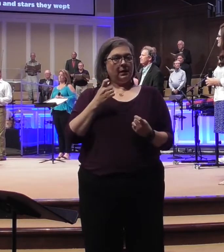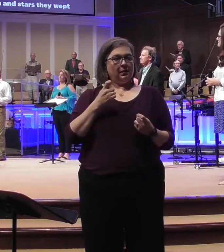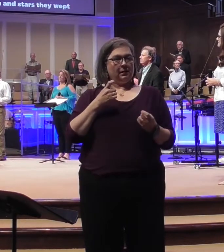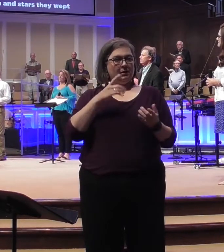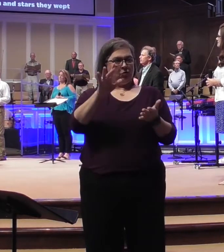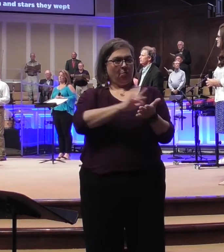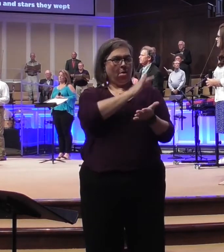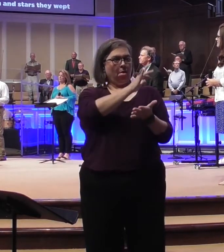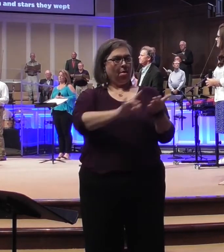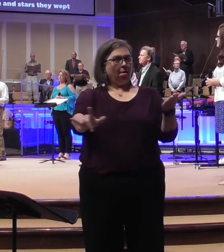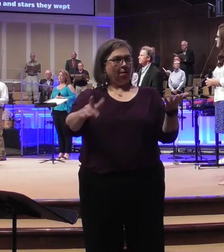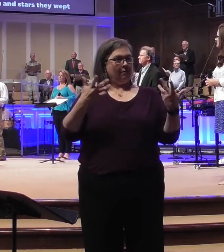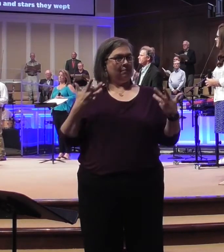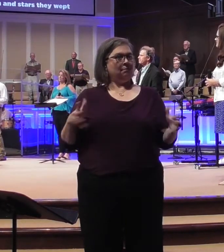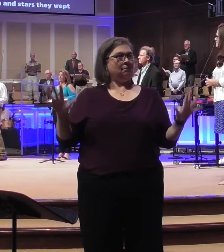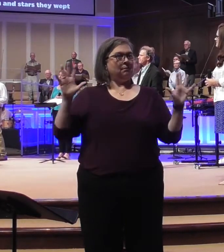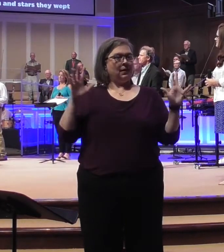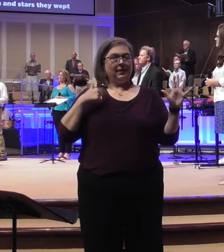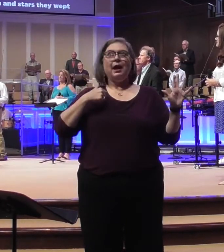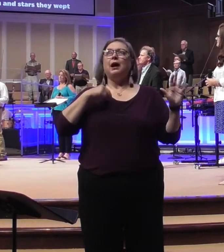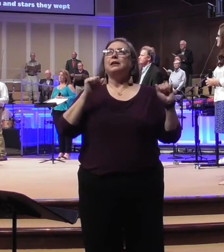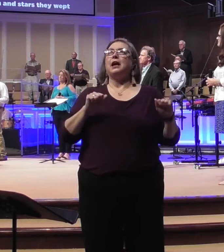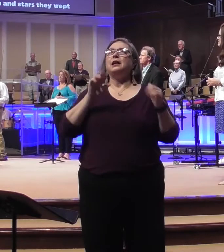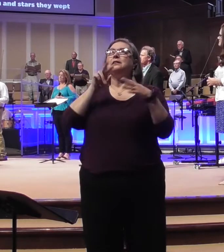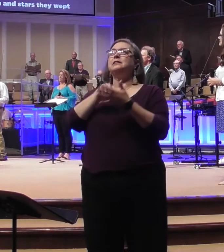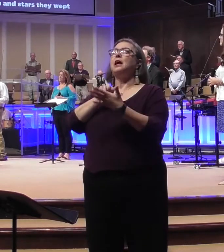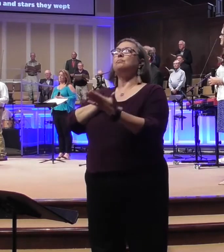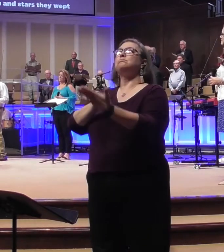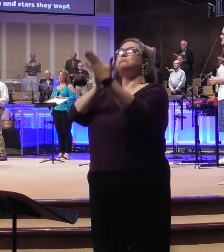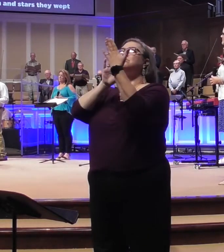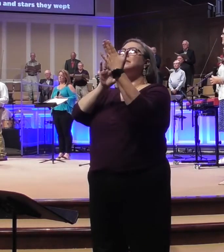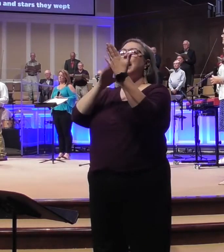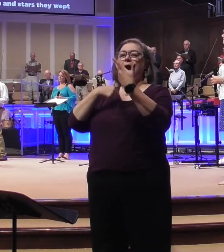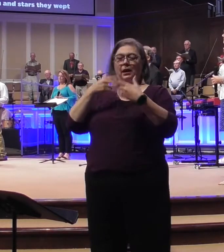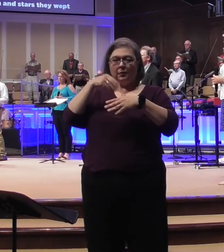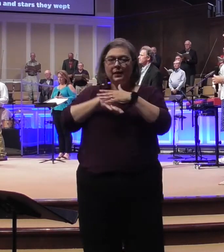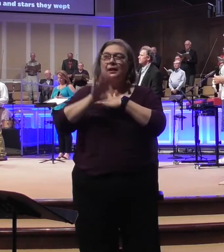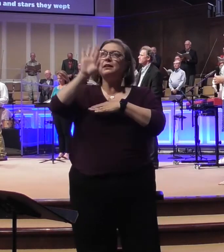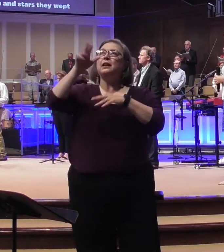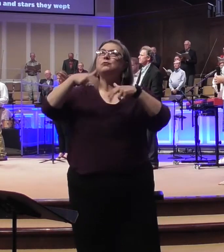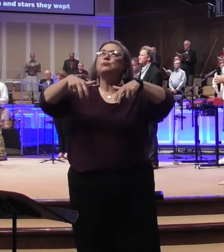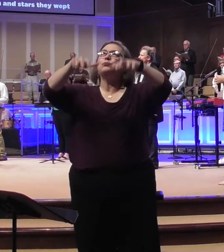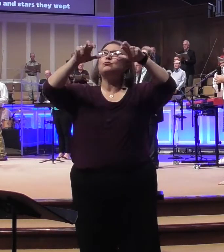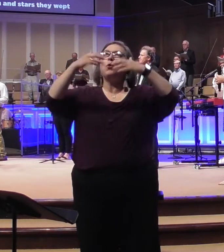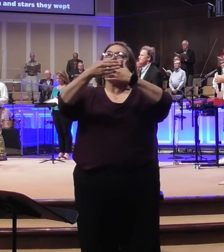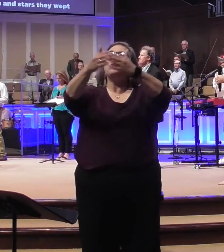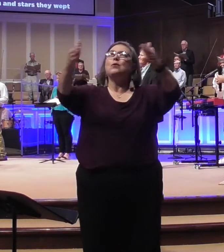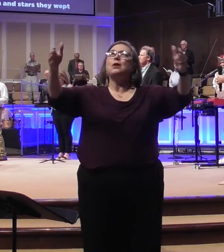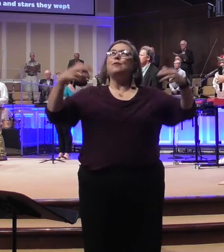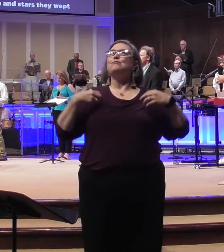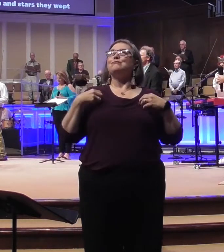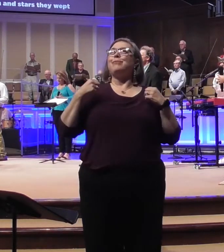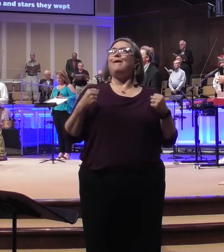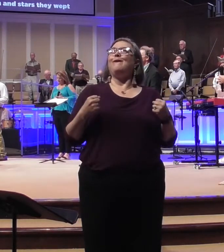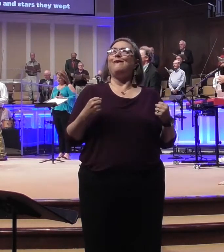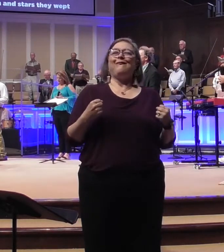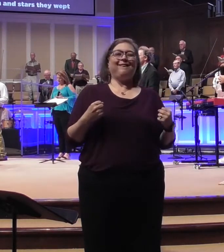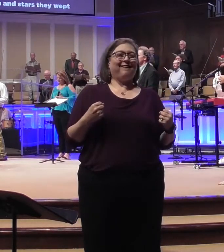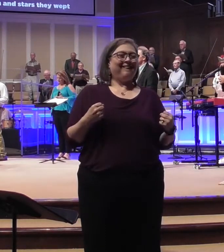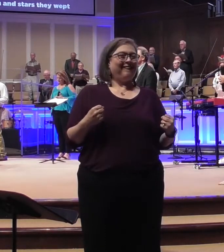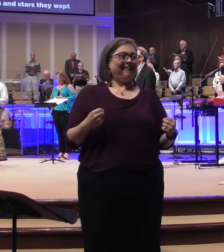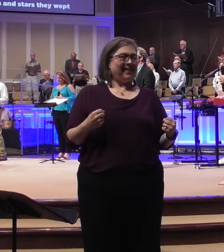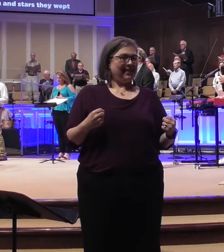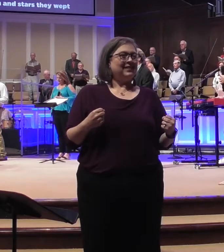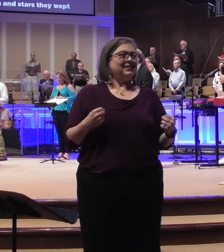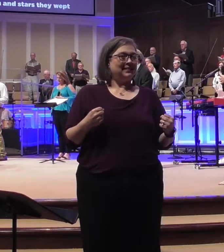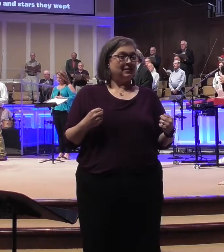for, so that I could stand in front of Him, that I could enter into His throne room boldly.